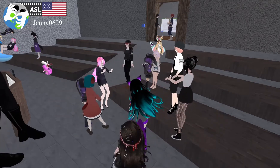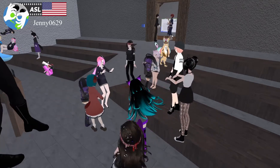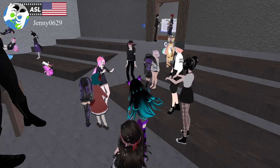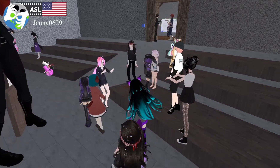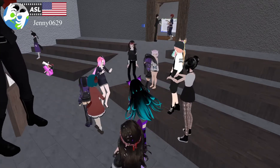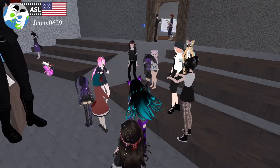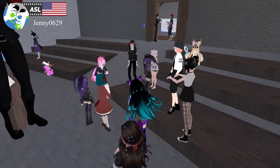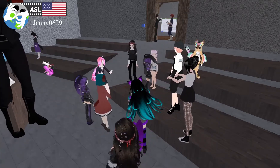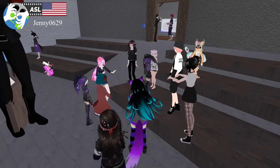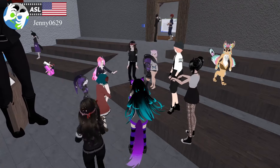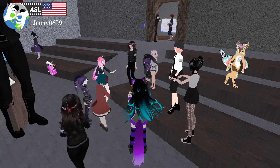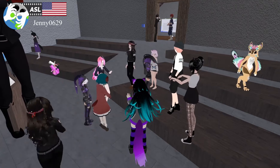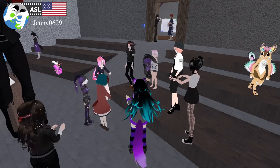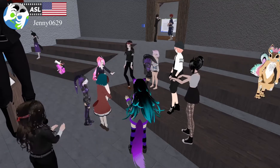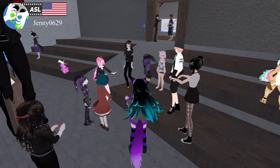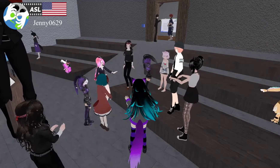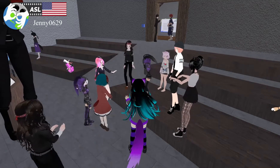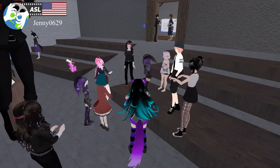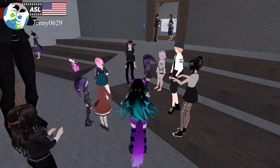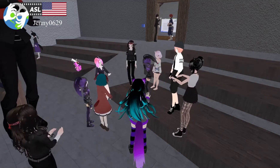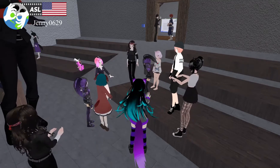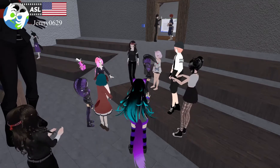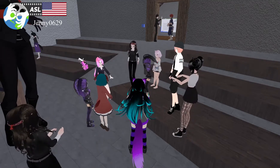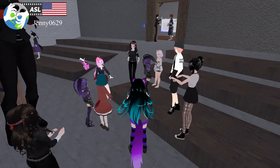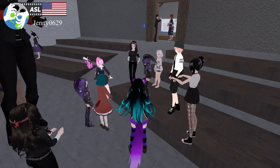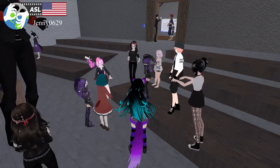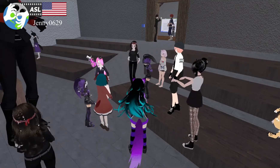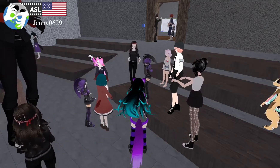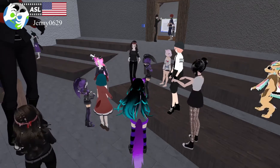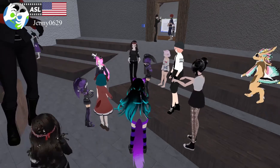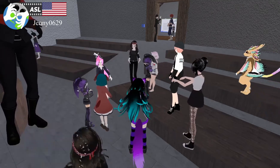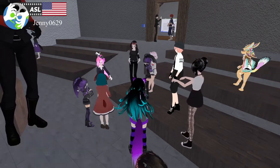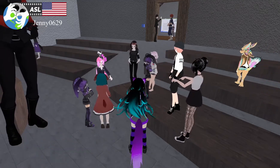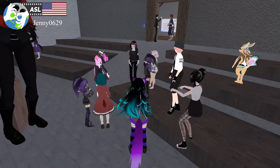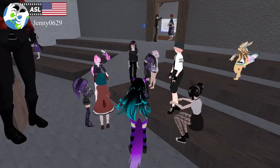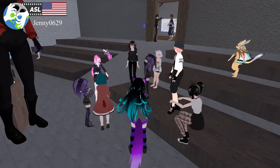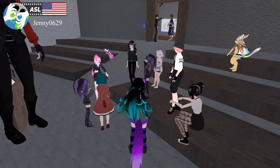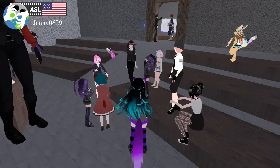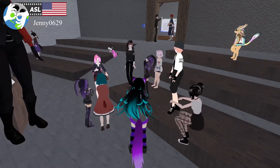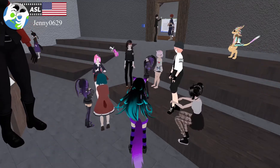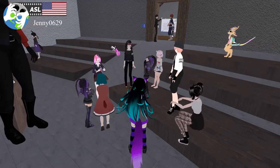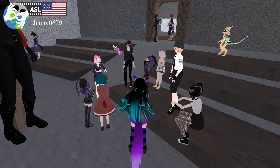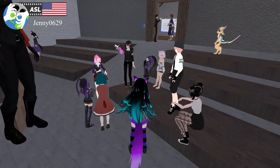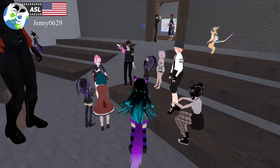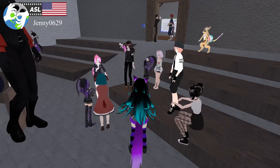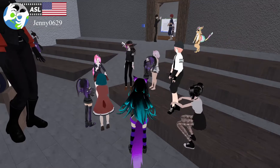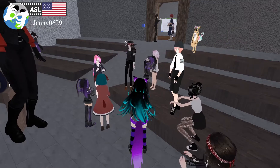how much time you would want? It's fine if you don't, but I'm just trying to get like a basic understanding. Like 10 more minutes, 15